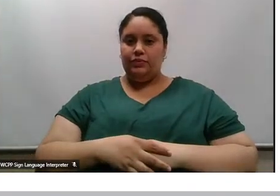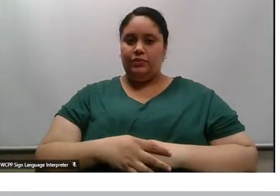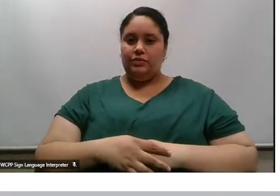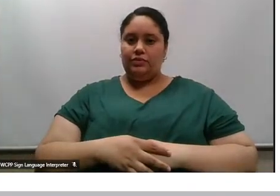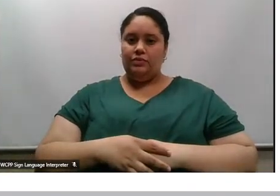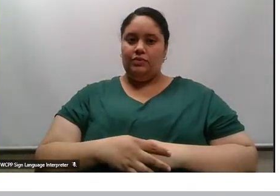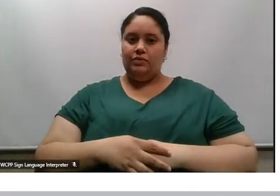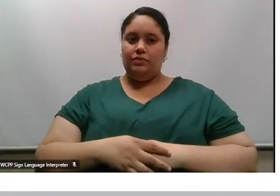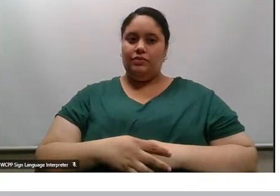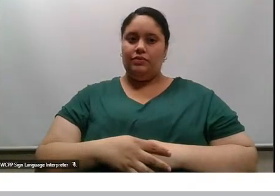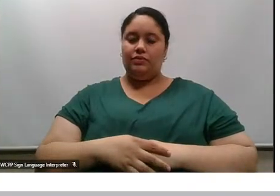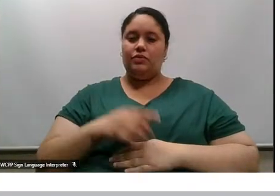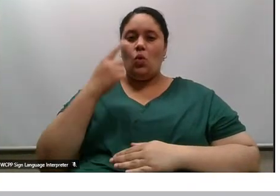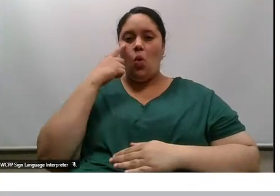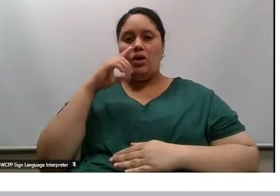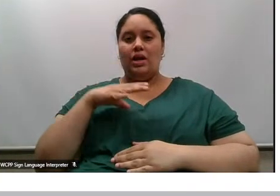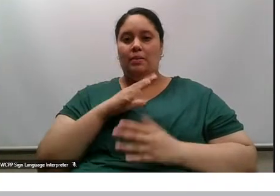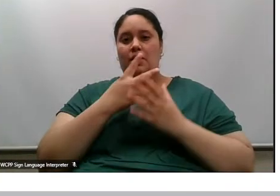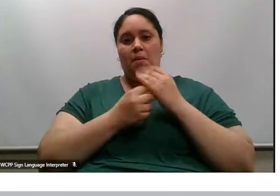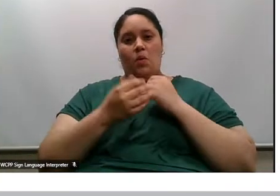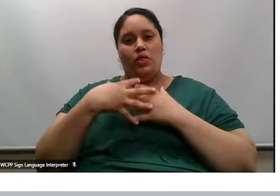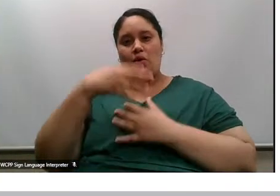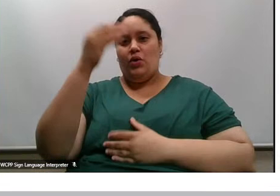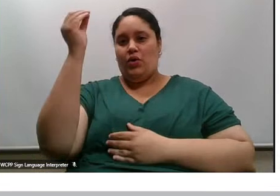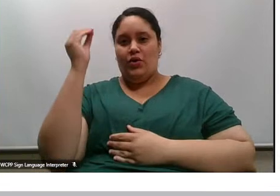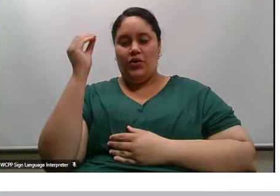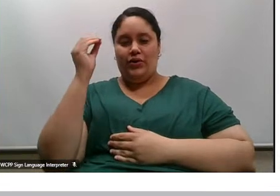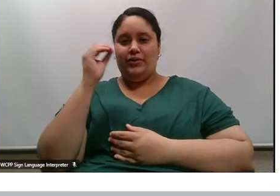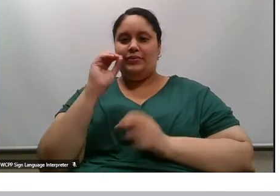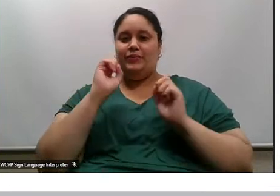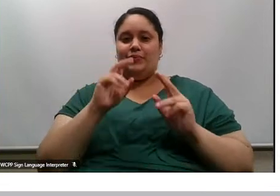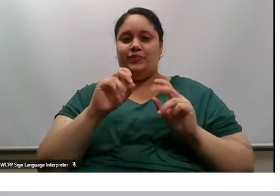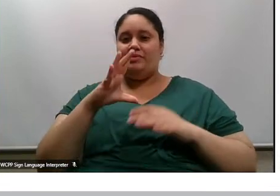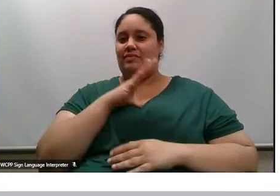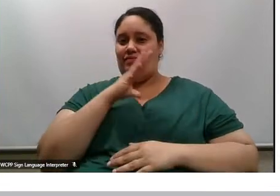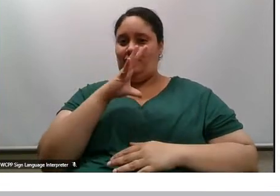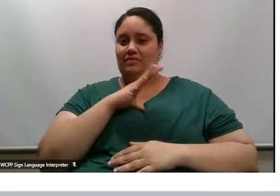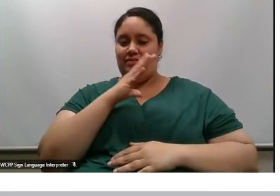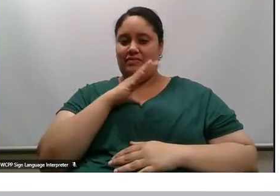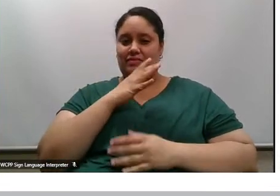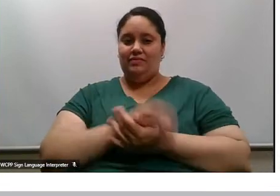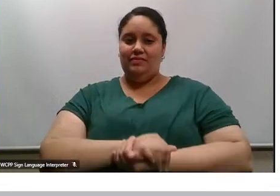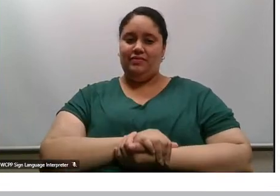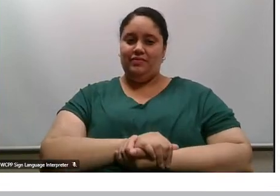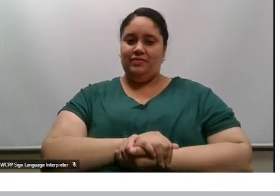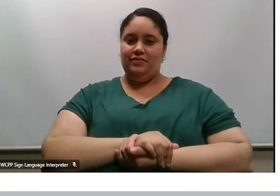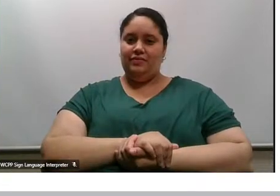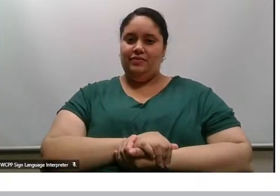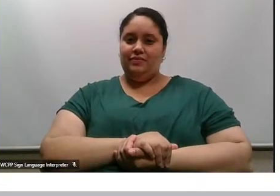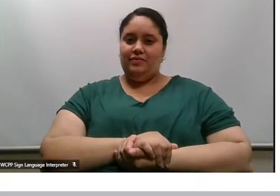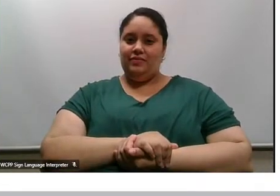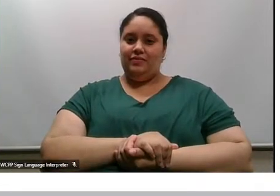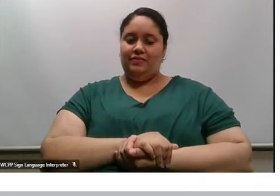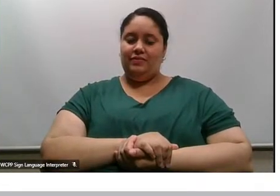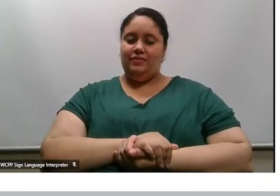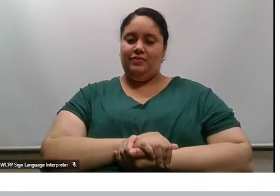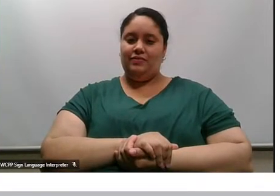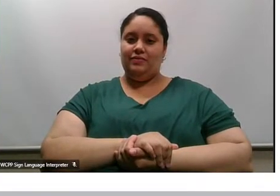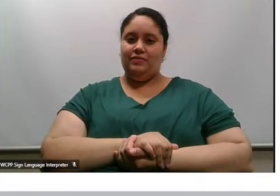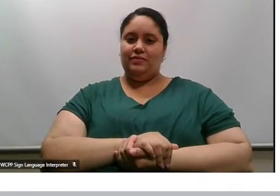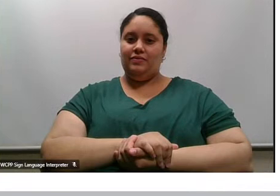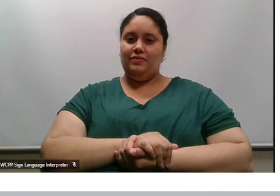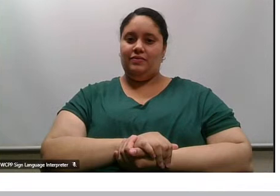audit committees are both gone. Eh? Yeah, okay, that's fine. We need to audit them. Now,